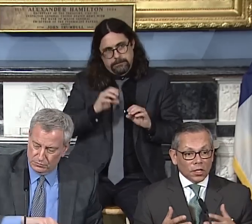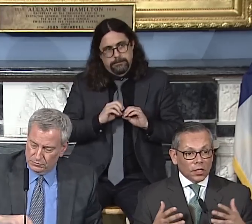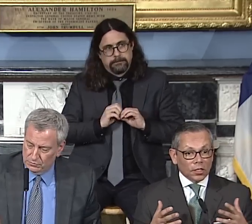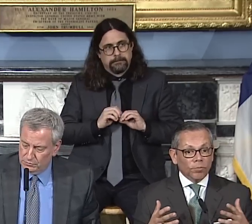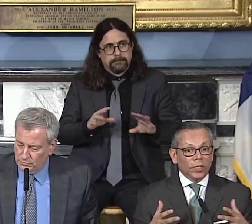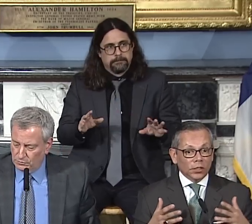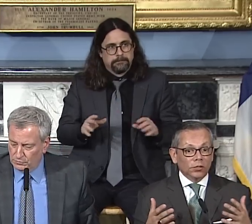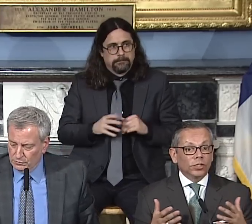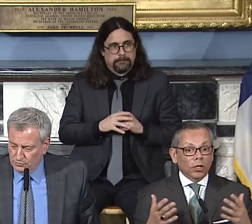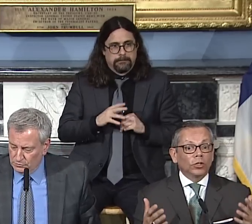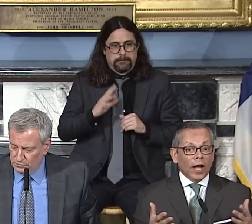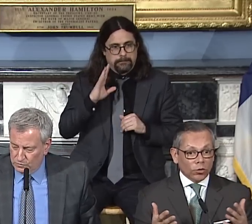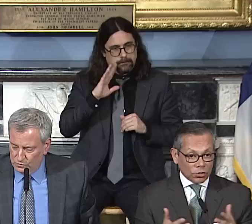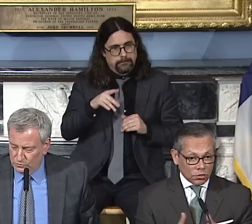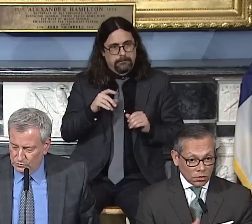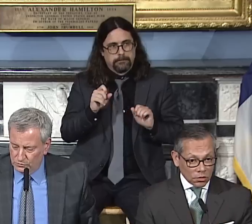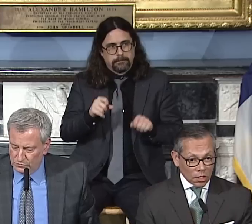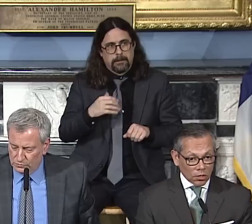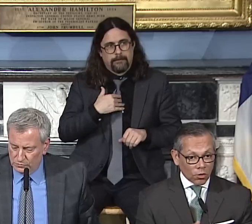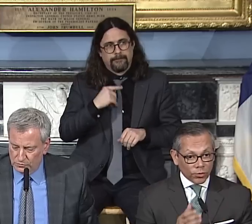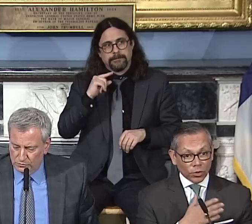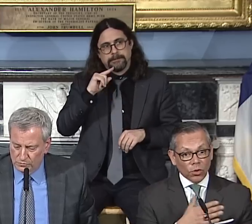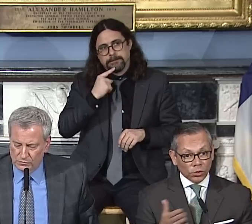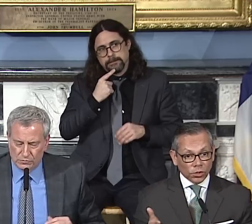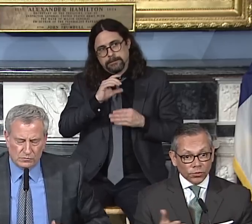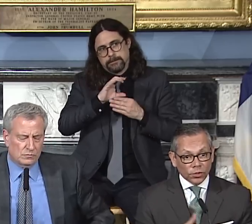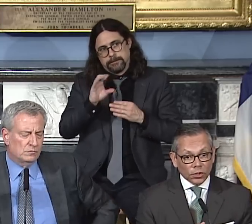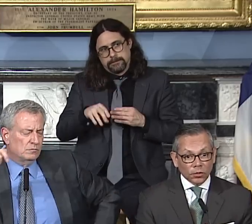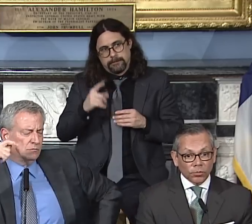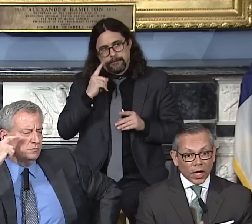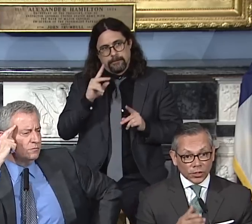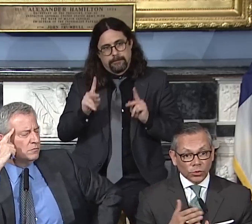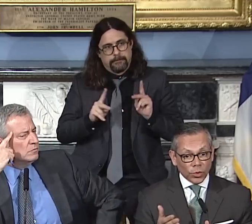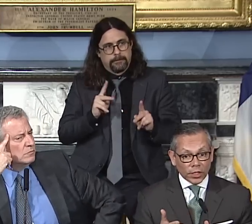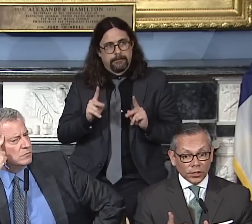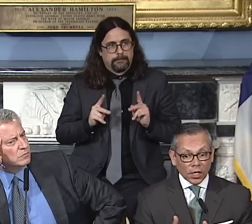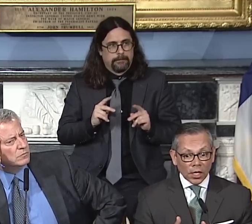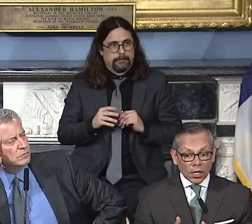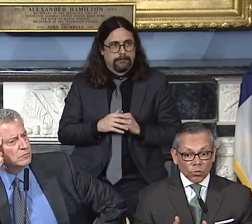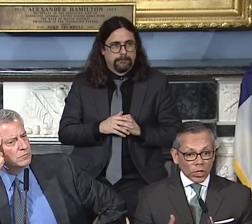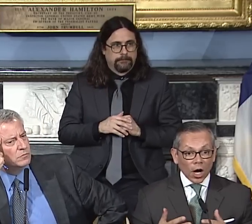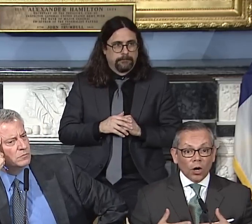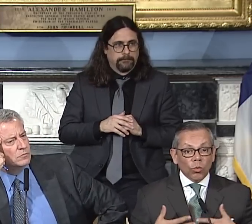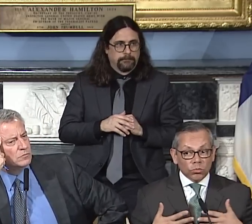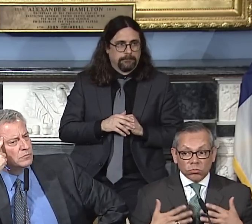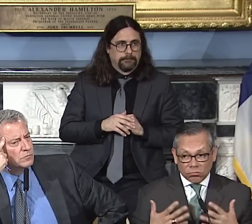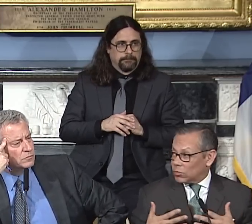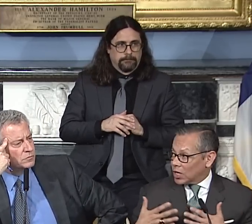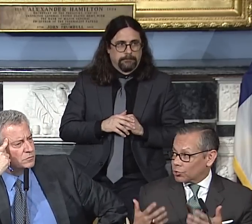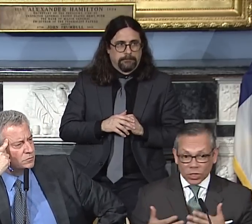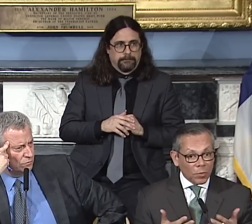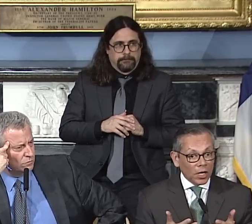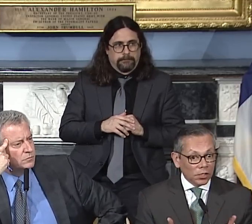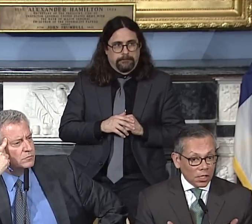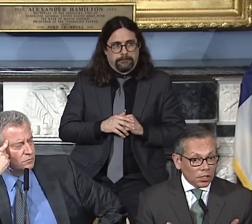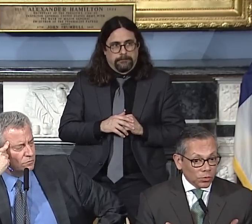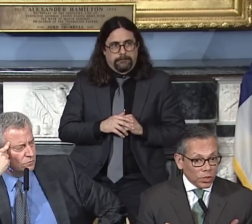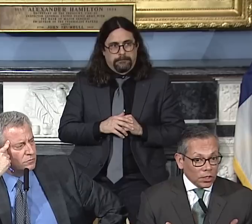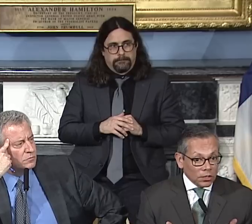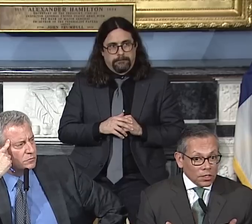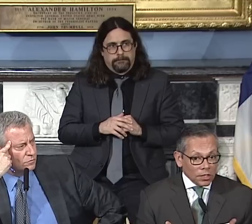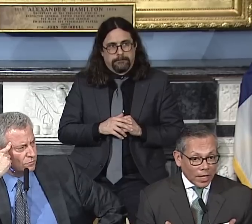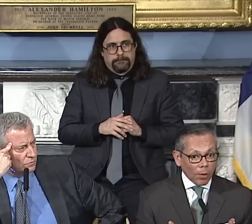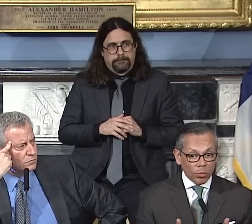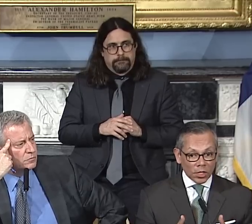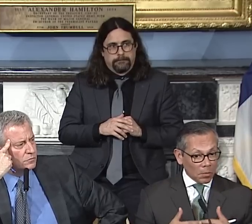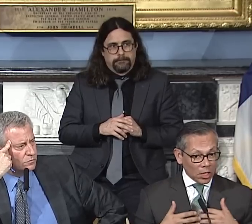that have been singled out over the course of the past weeks. We are as transparent as